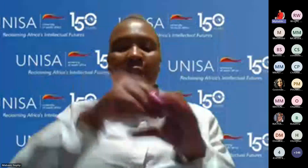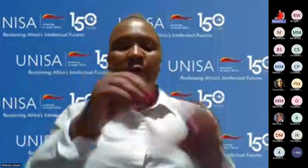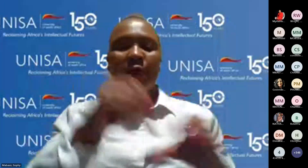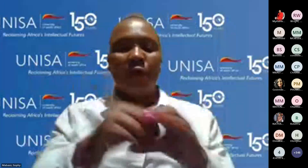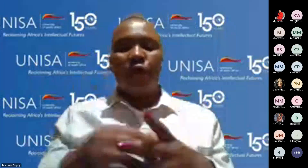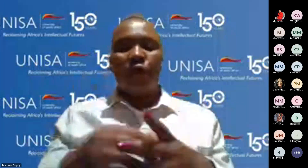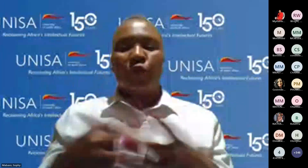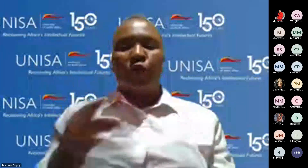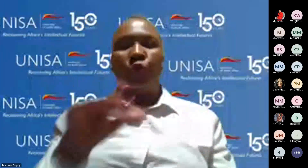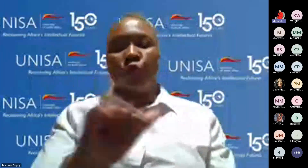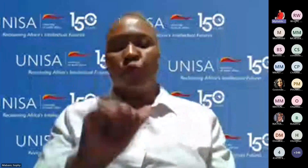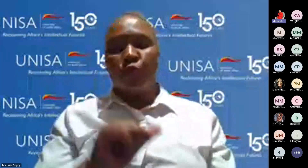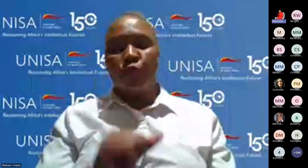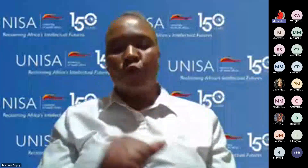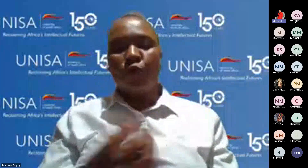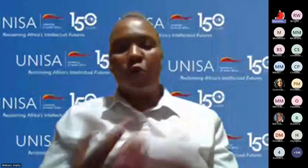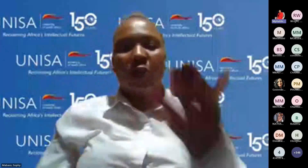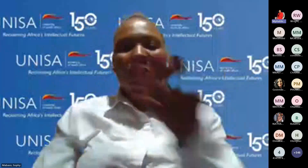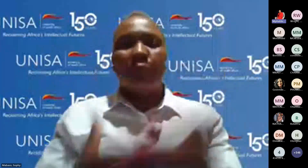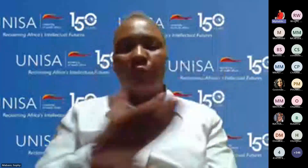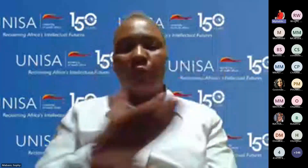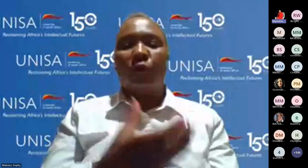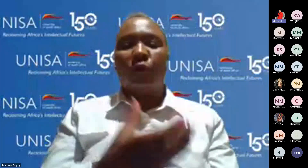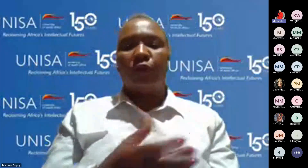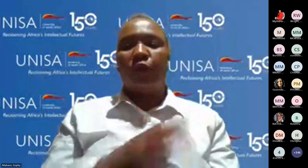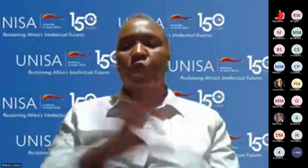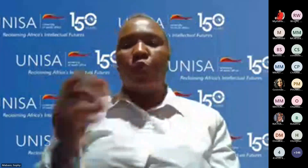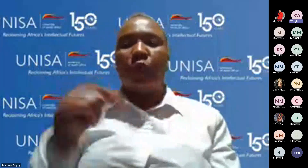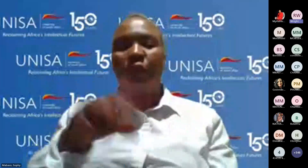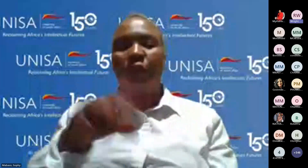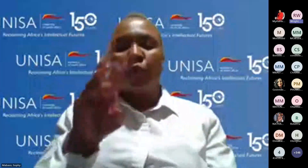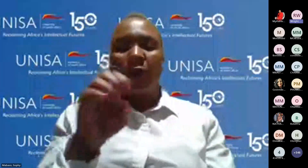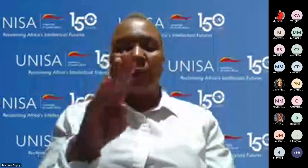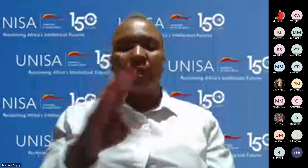webcam. I'm sure that answers your question.